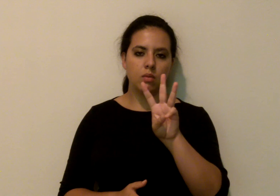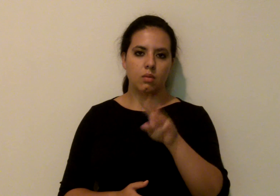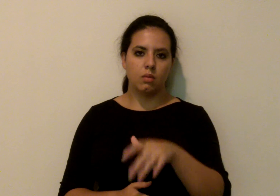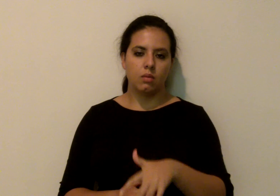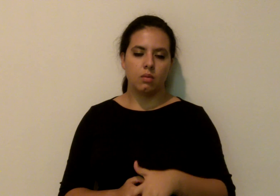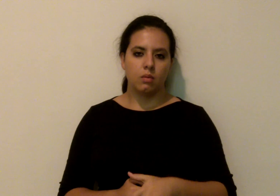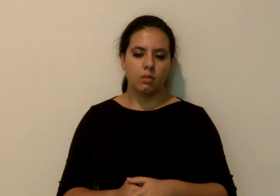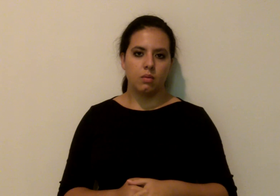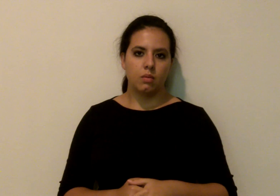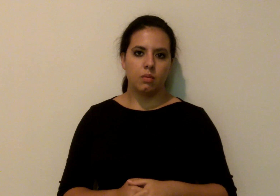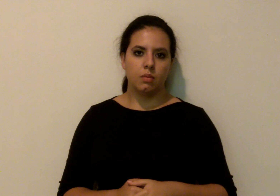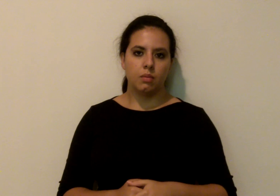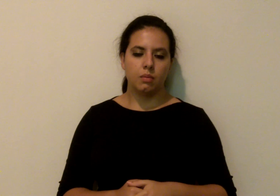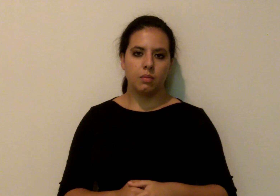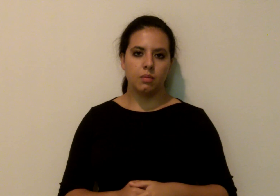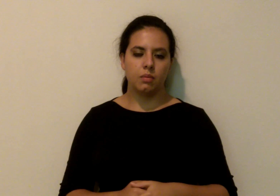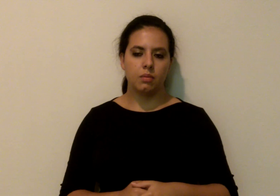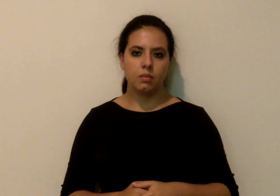1,876. Okay?